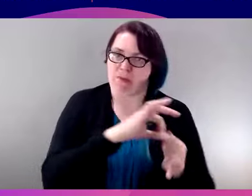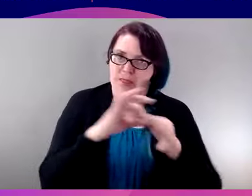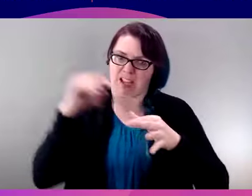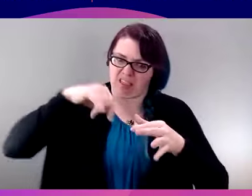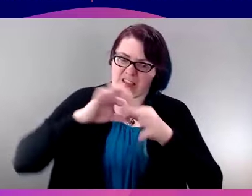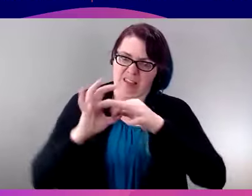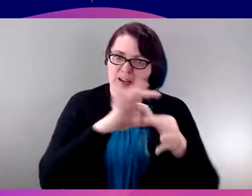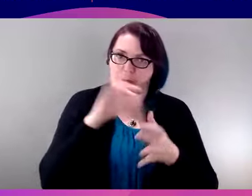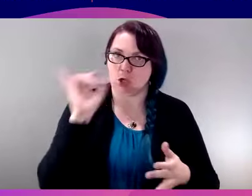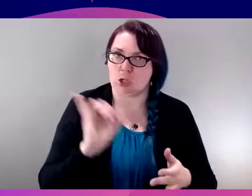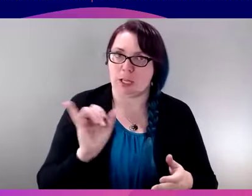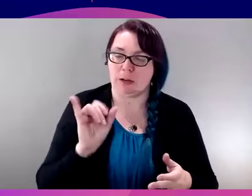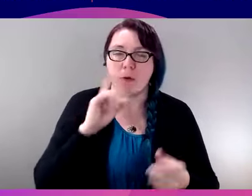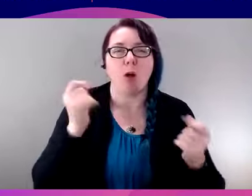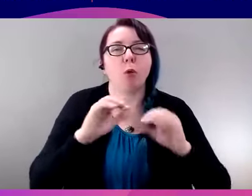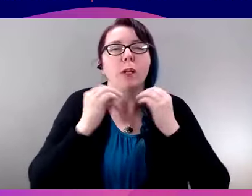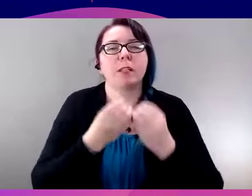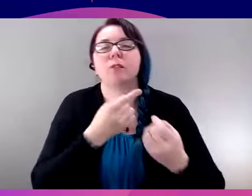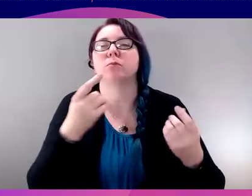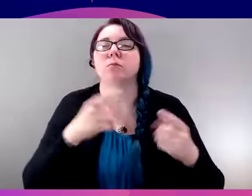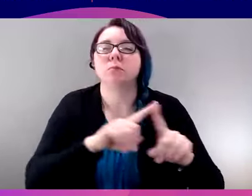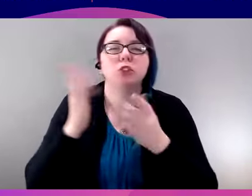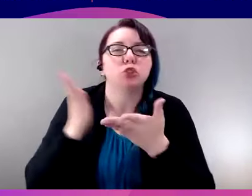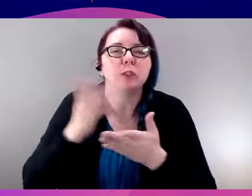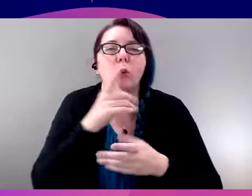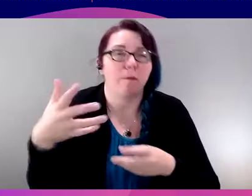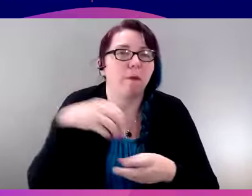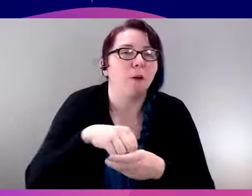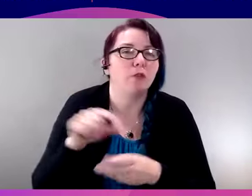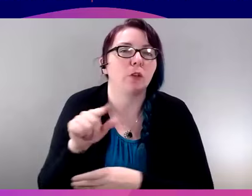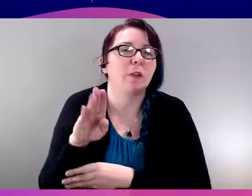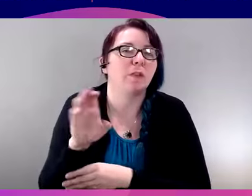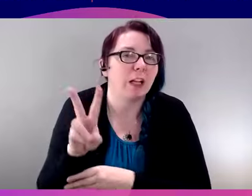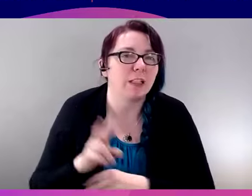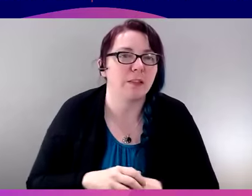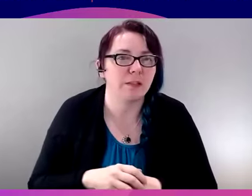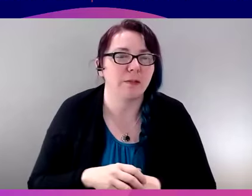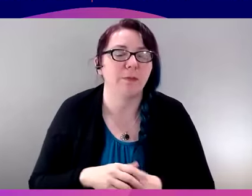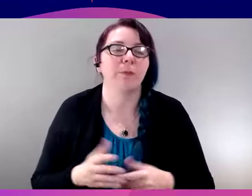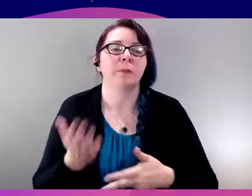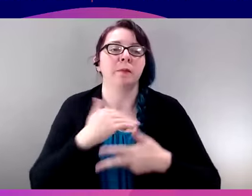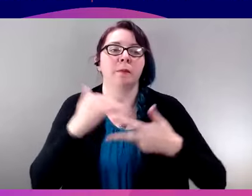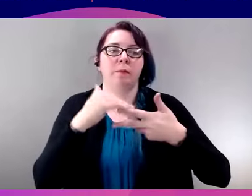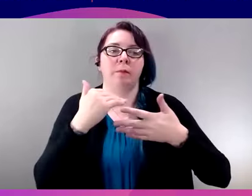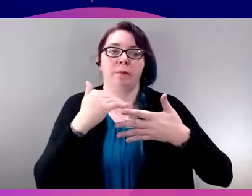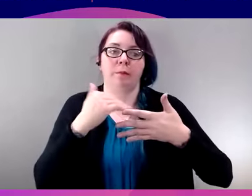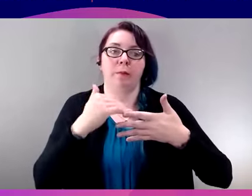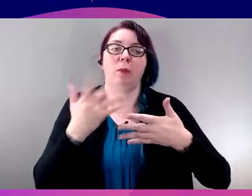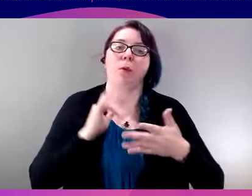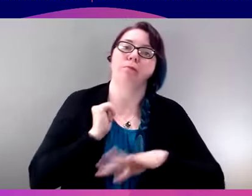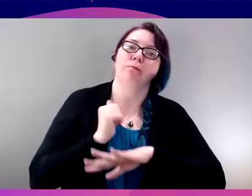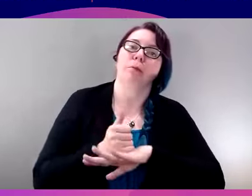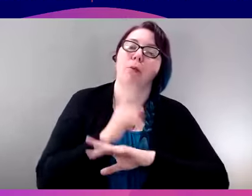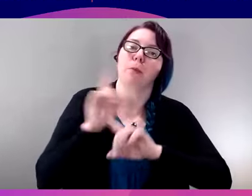planning. The second is to develop and implement an adaptable collaborative response model, which we call the ACT to